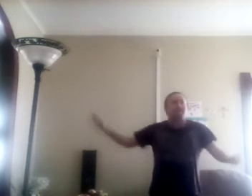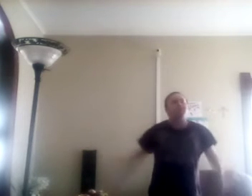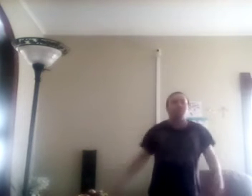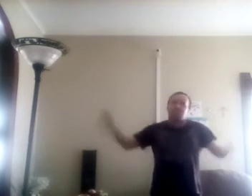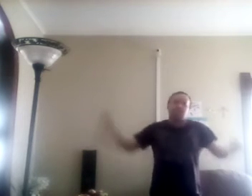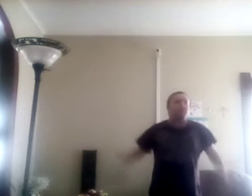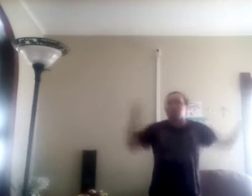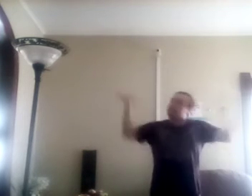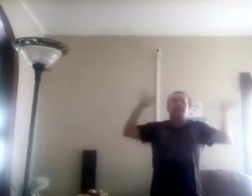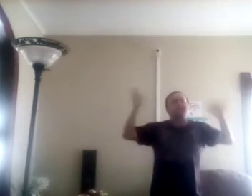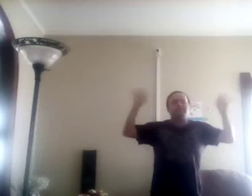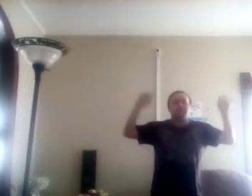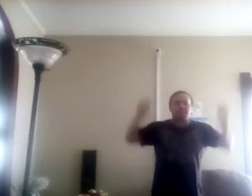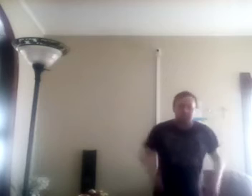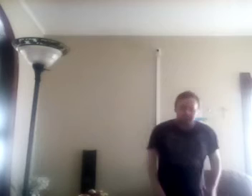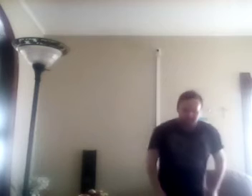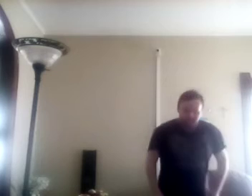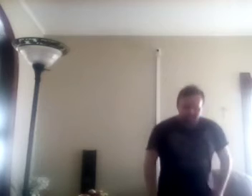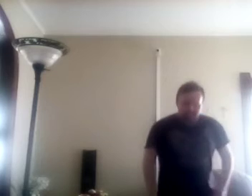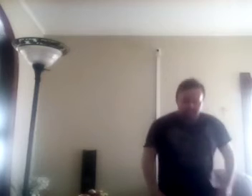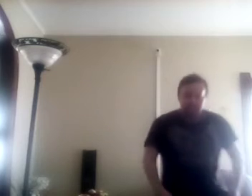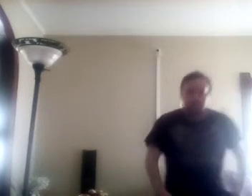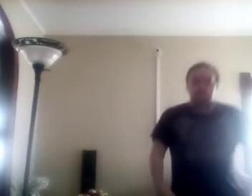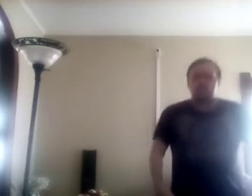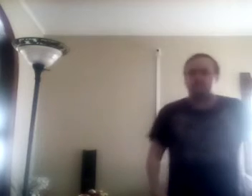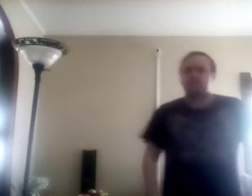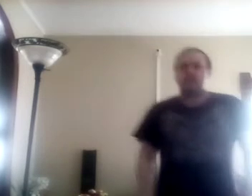Calm down. Until you decided. It's happy.